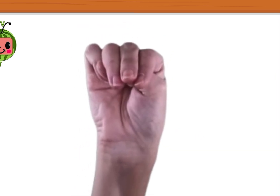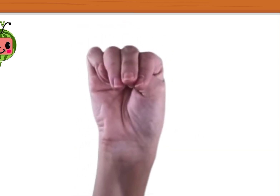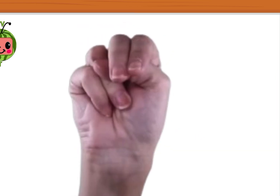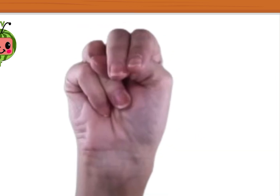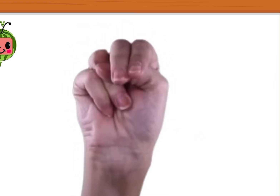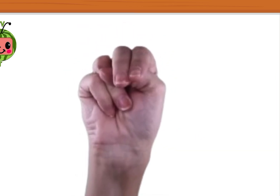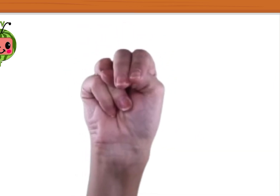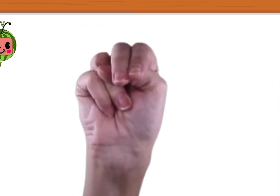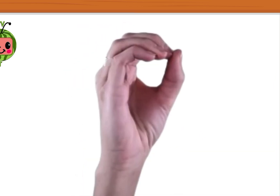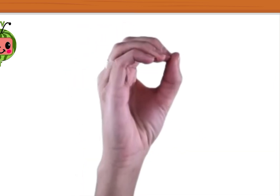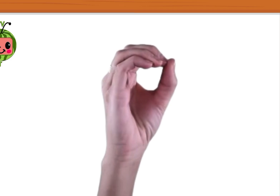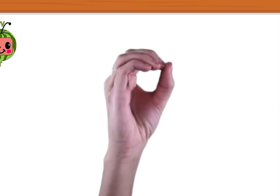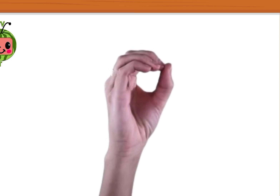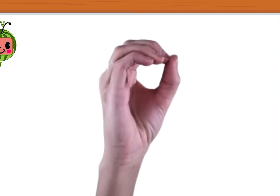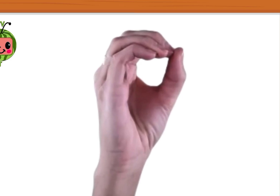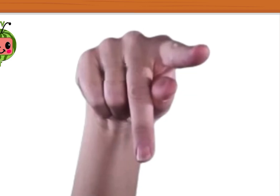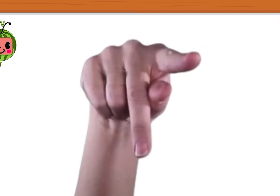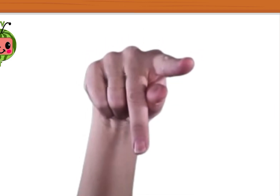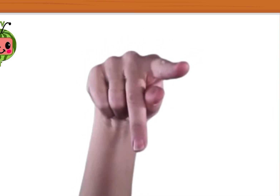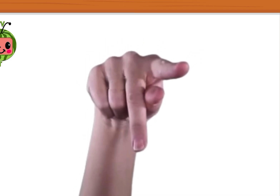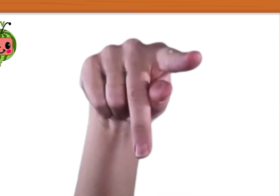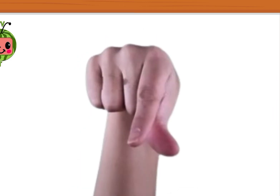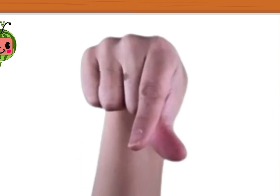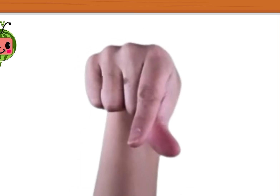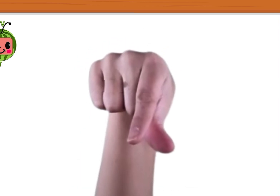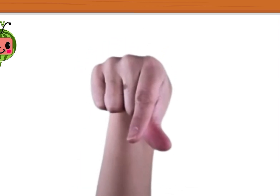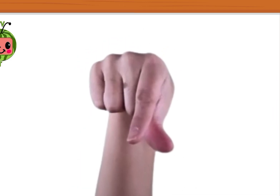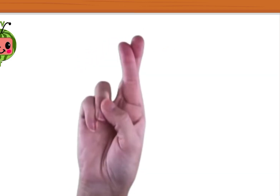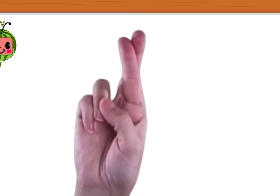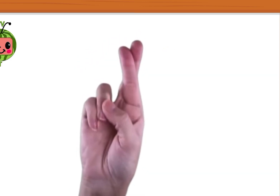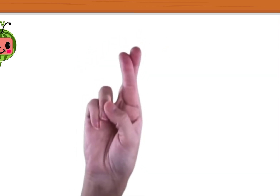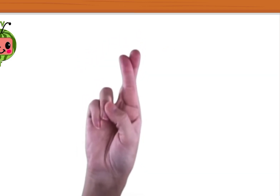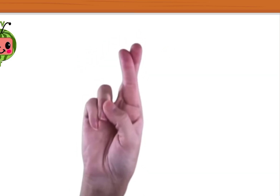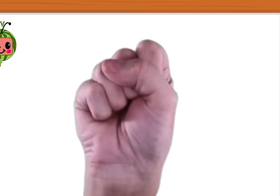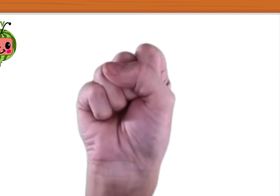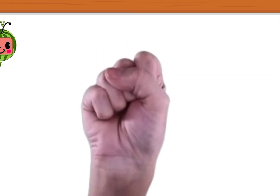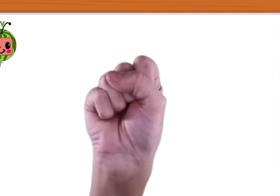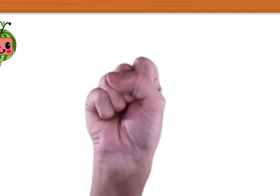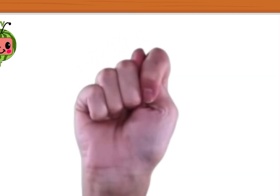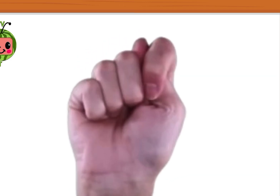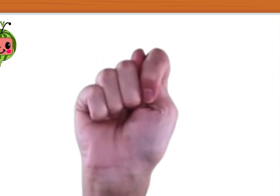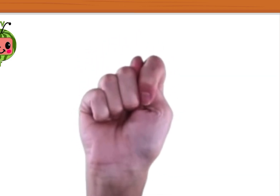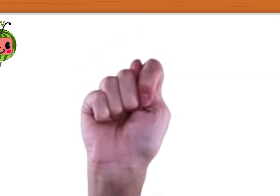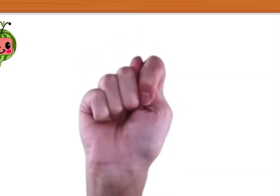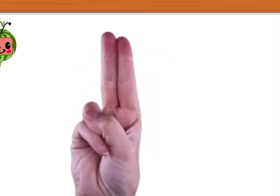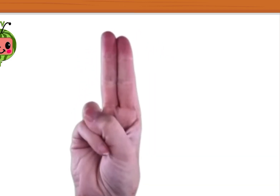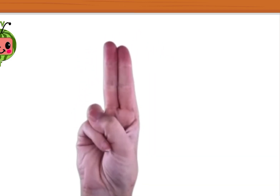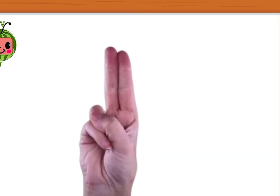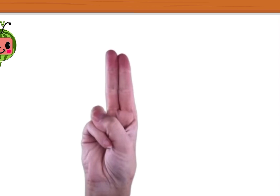N, O, P, Q, R, S, T, U,